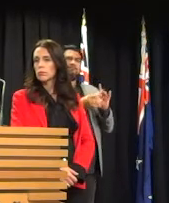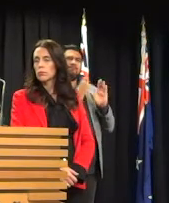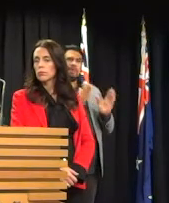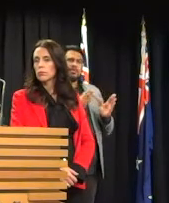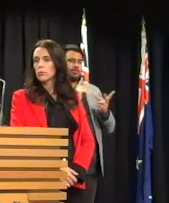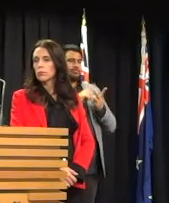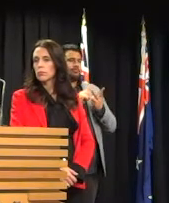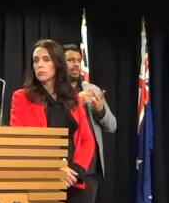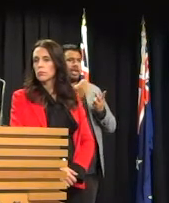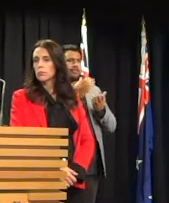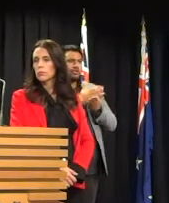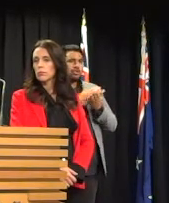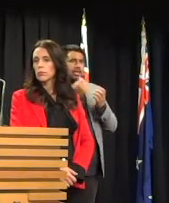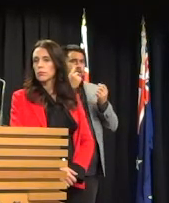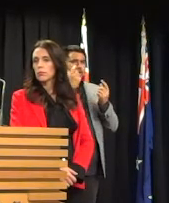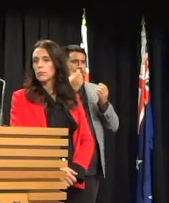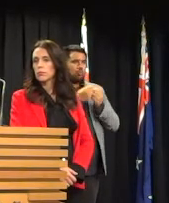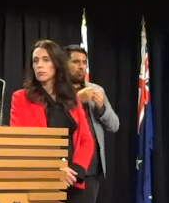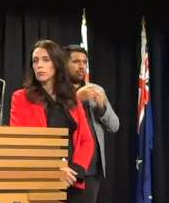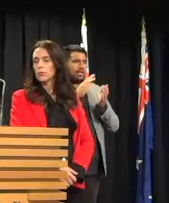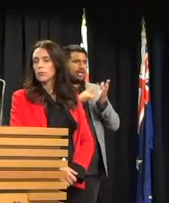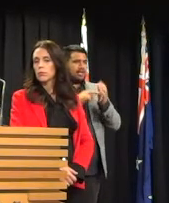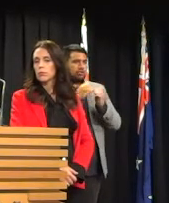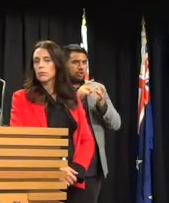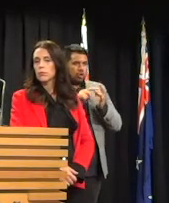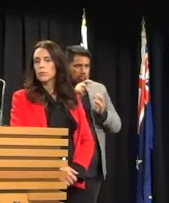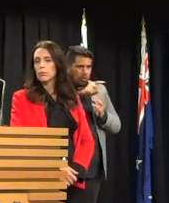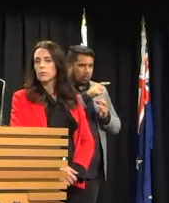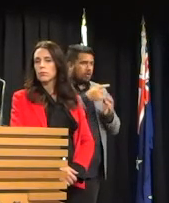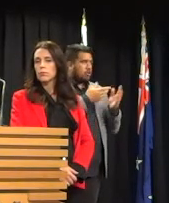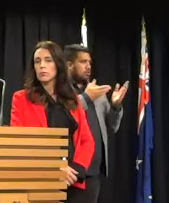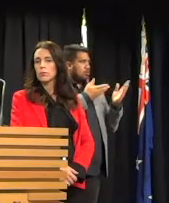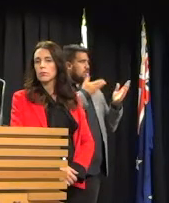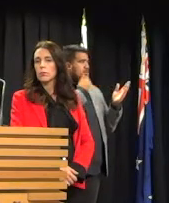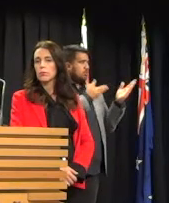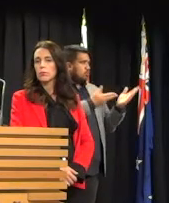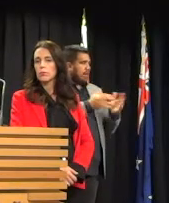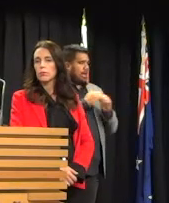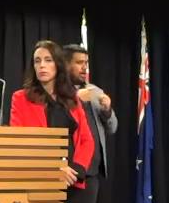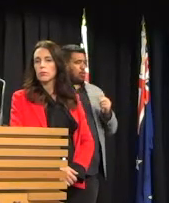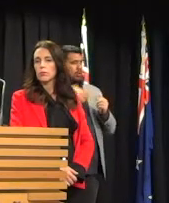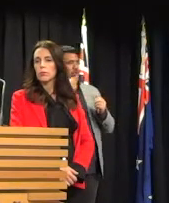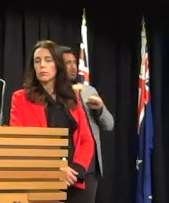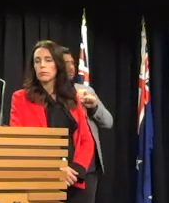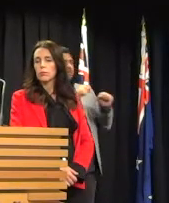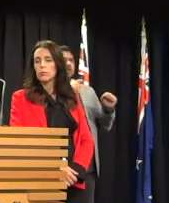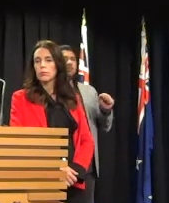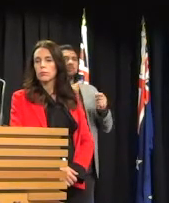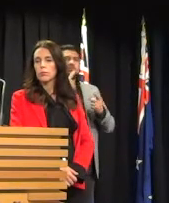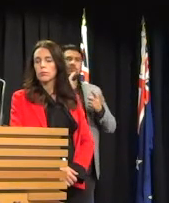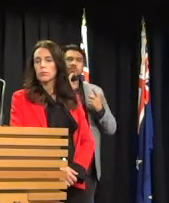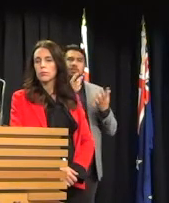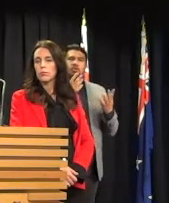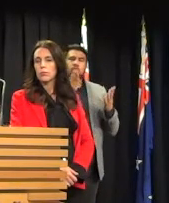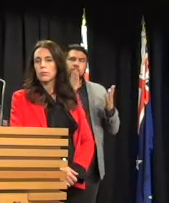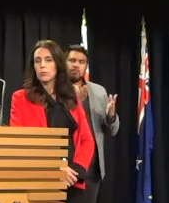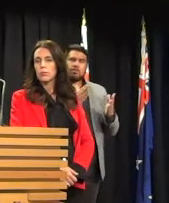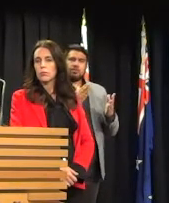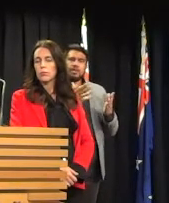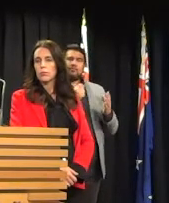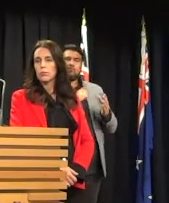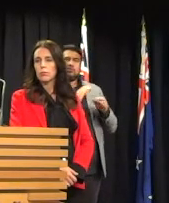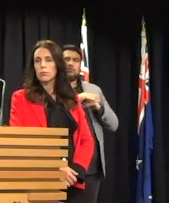shared understanding with NGOs and service users about how we use their personal information, how we